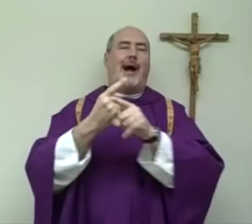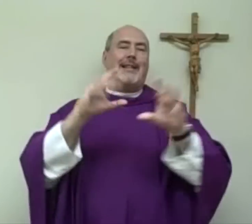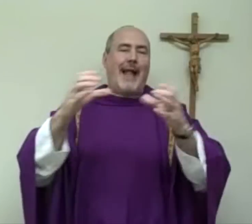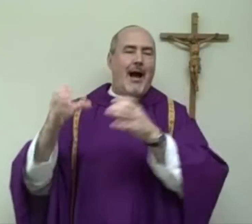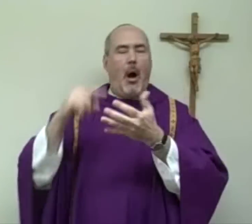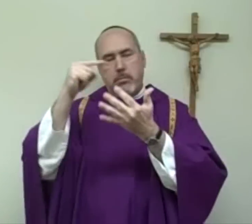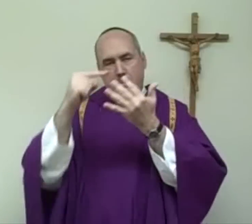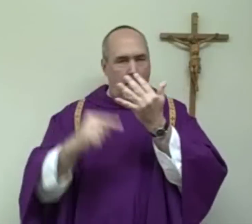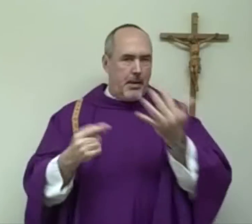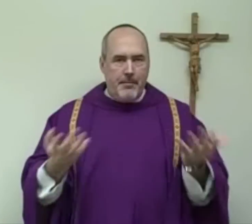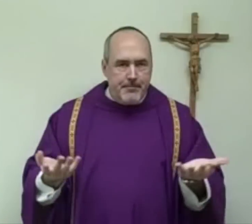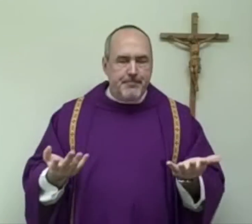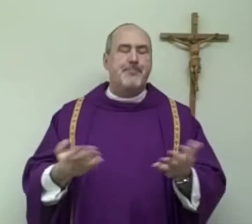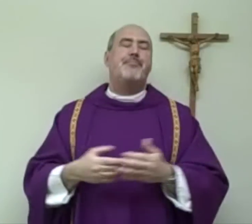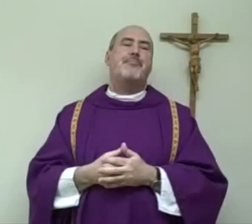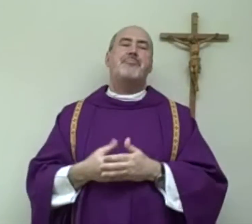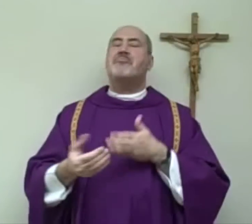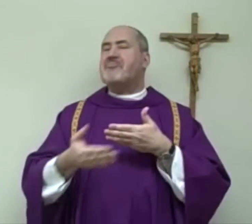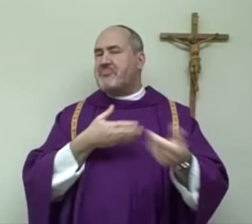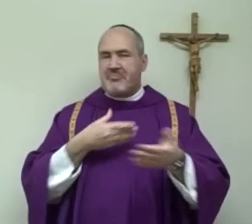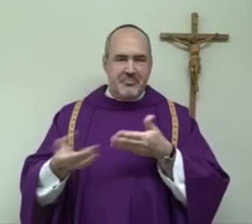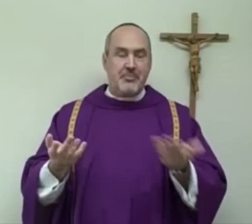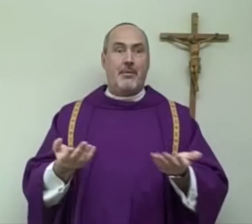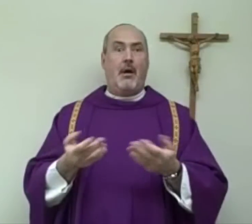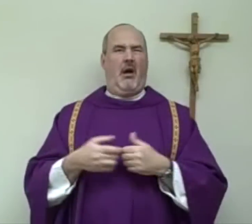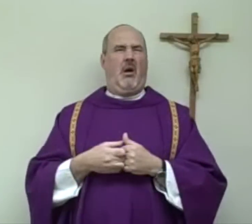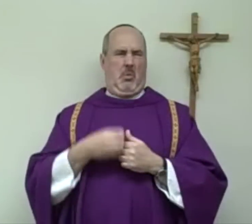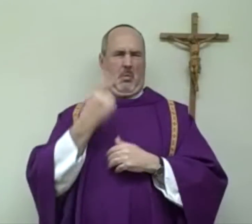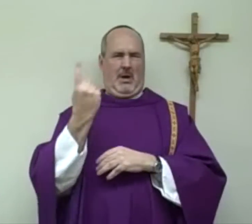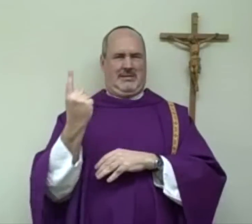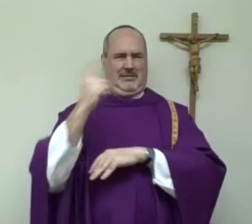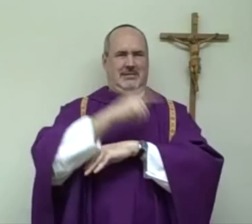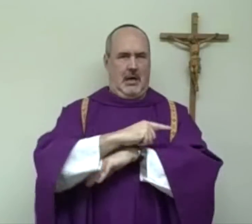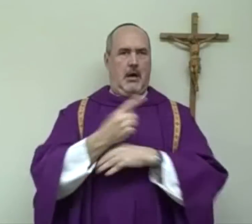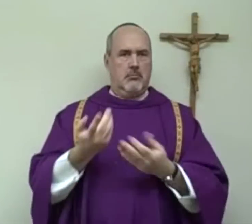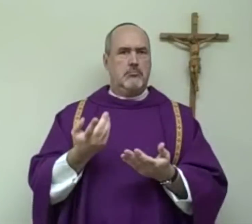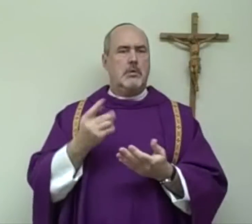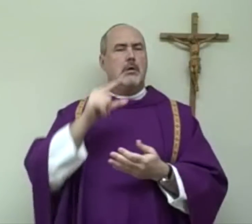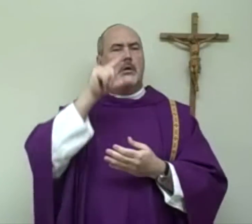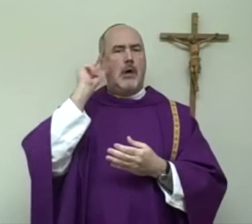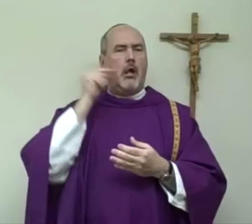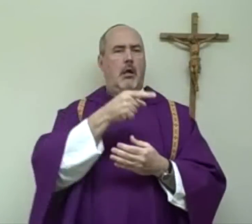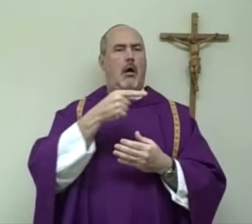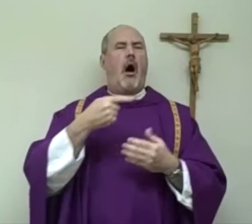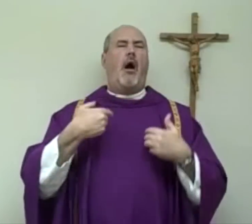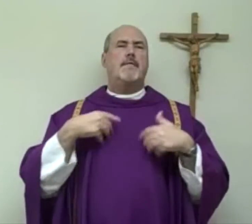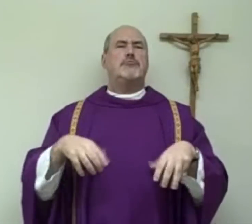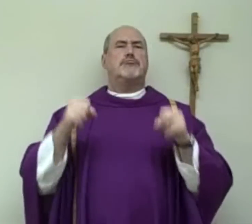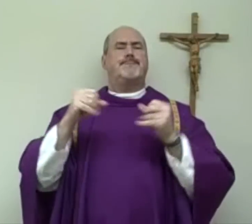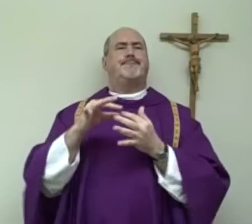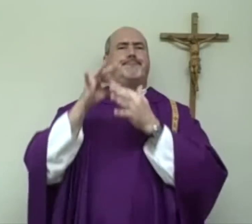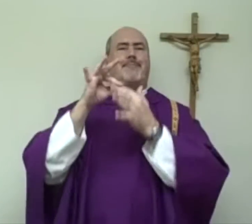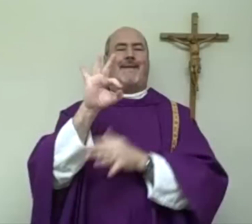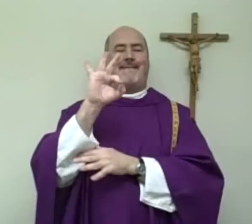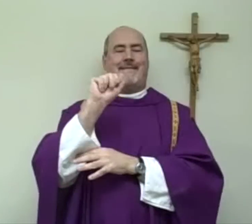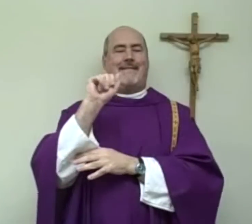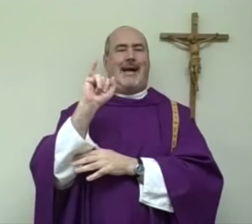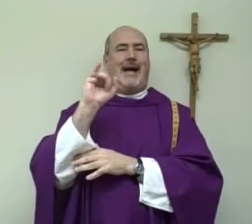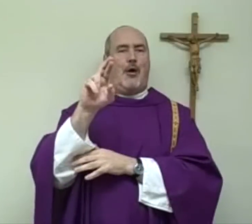offered on campus and make sure that you got into the right classes and all of that kind of stuff. So, one of the days they hosted